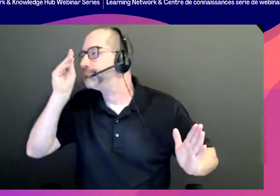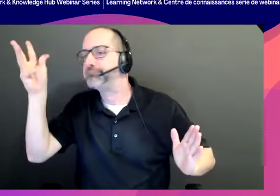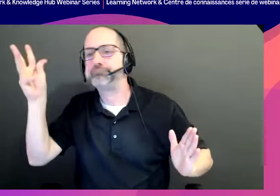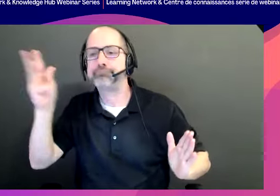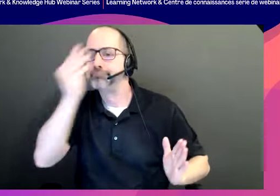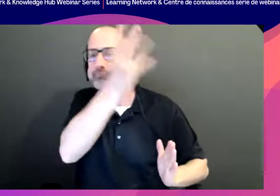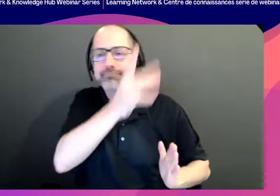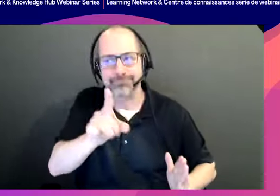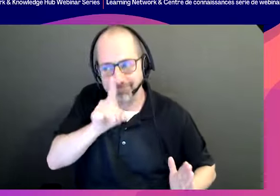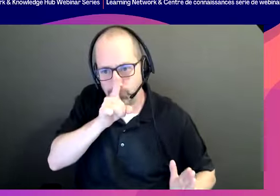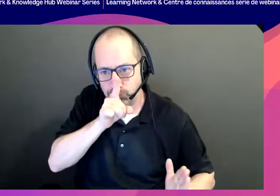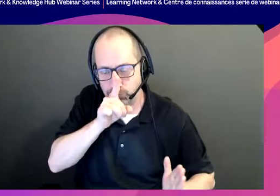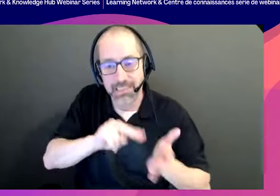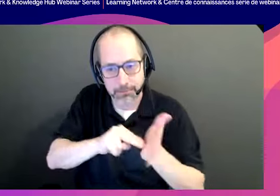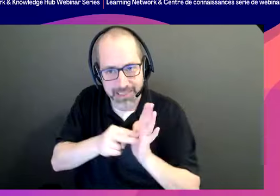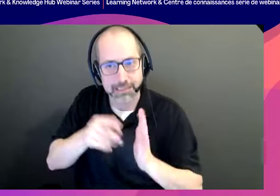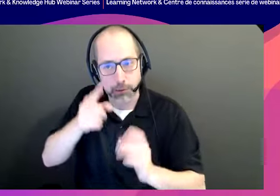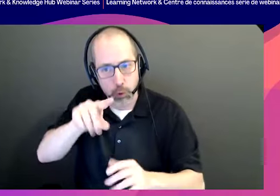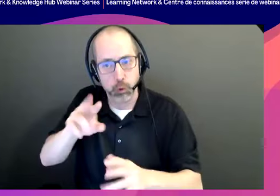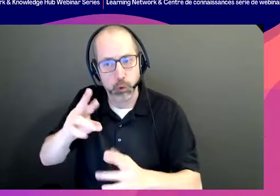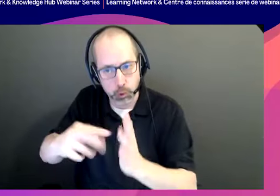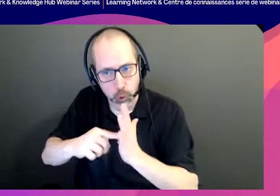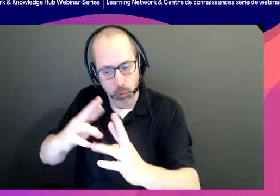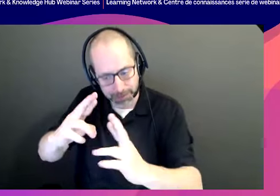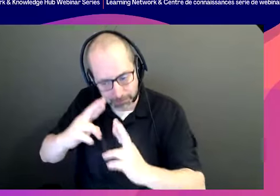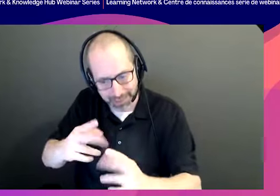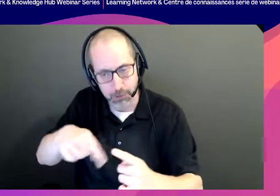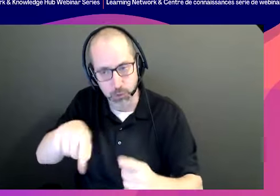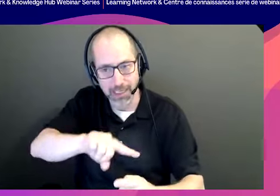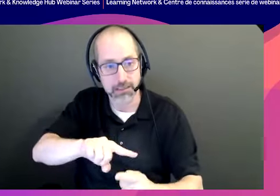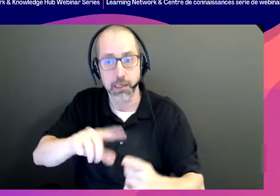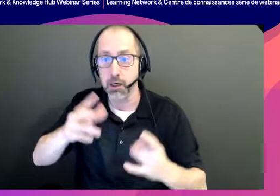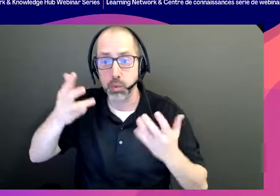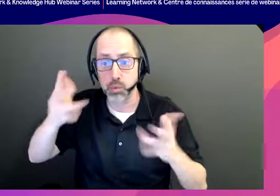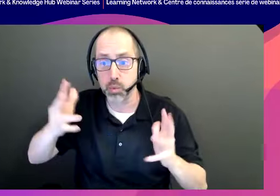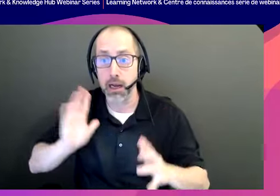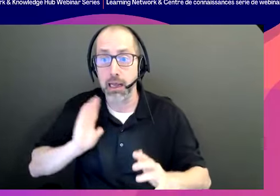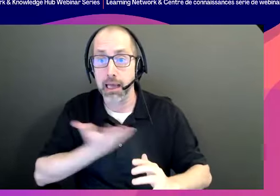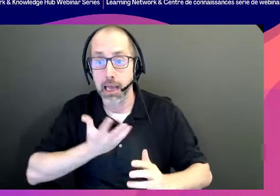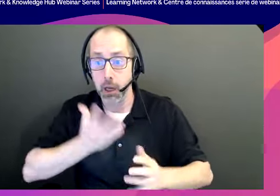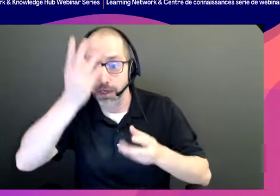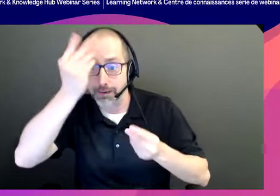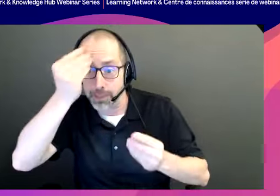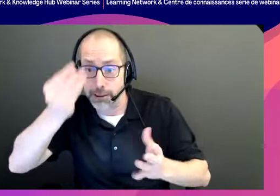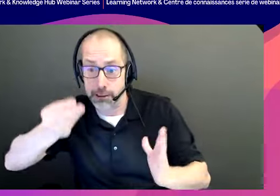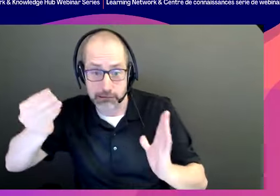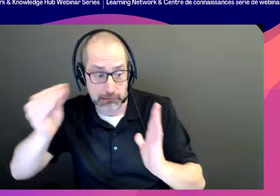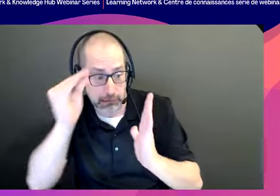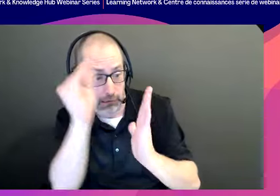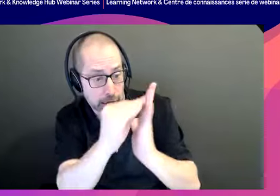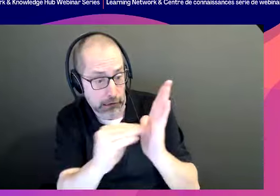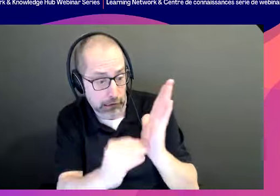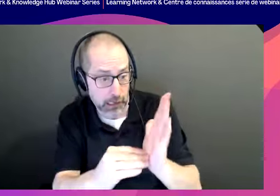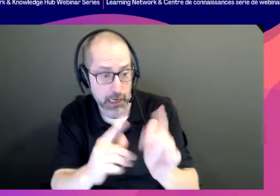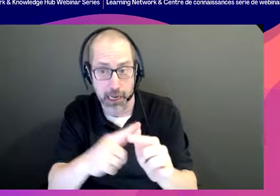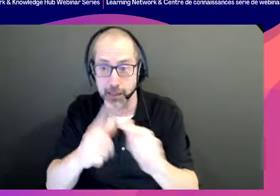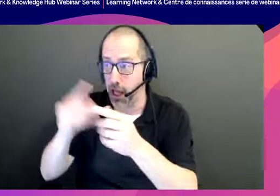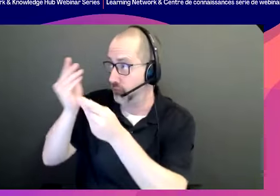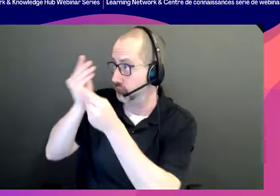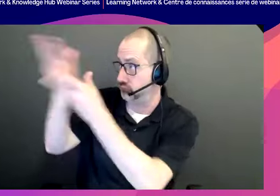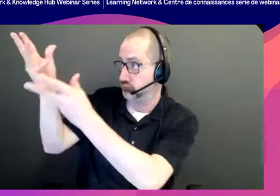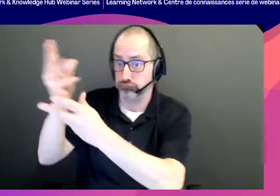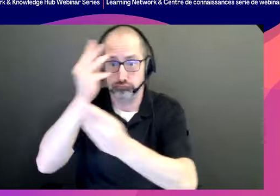people. You know, we don't want to be outed in any way, or whatever is going on in our lives. We need to